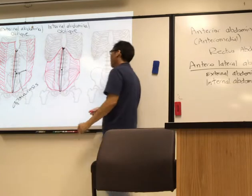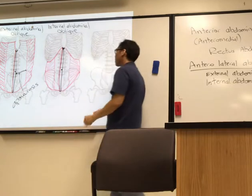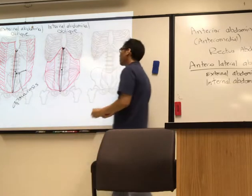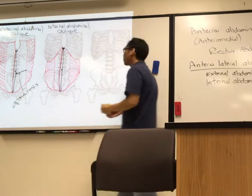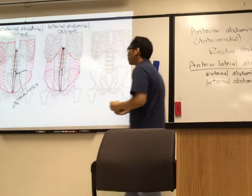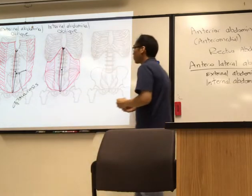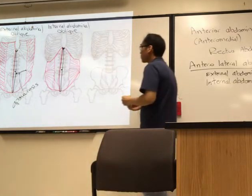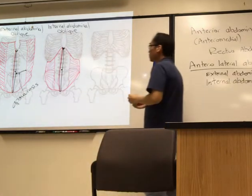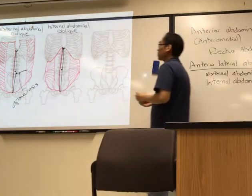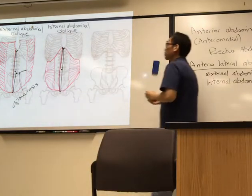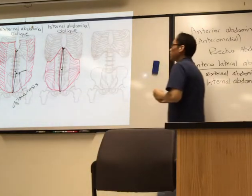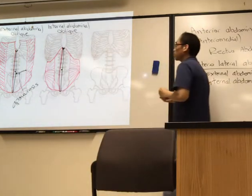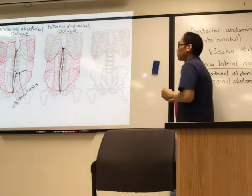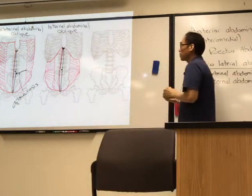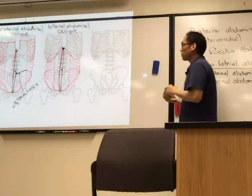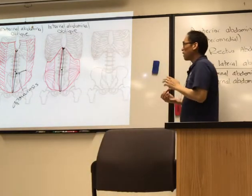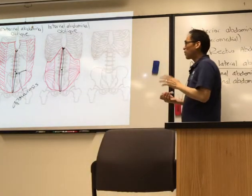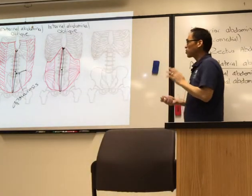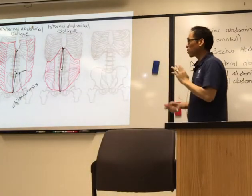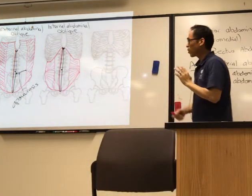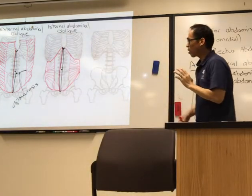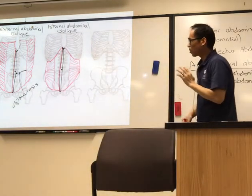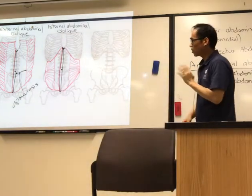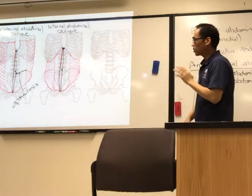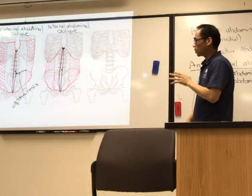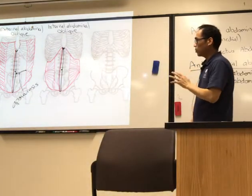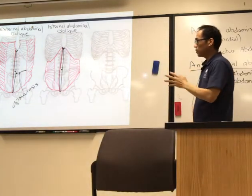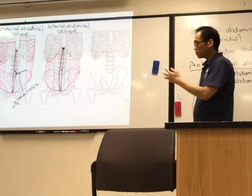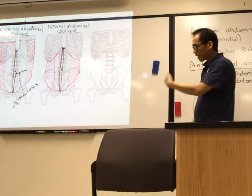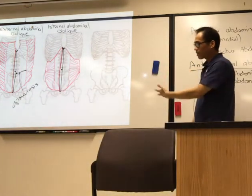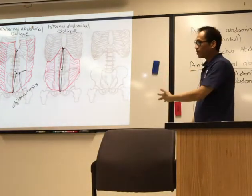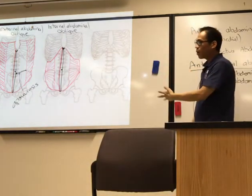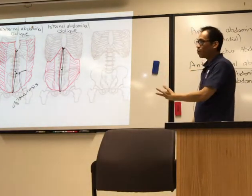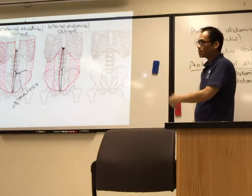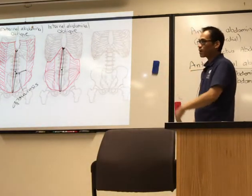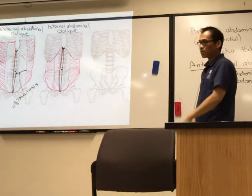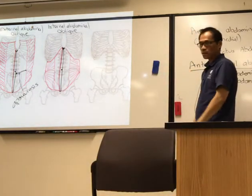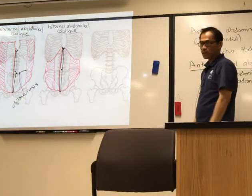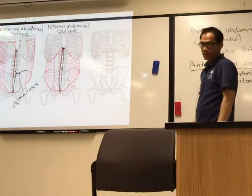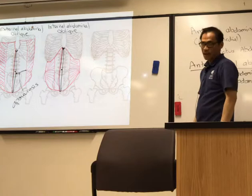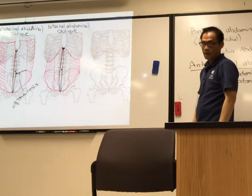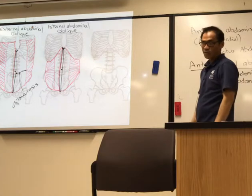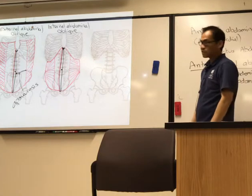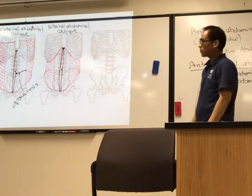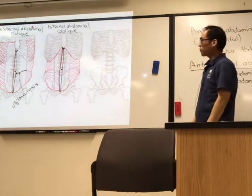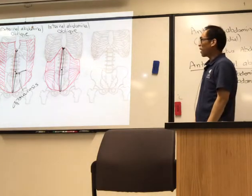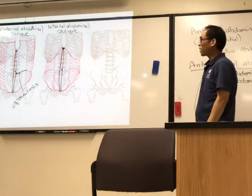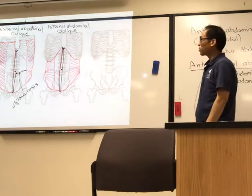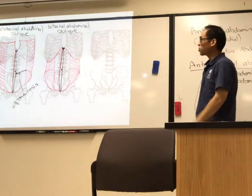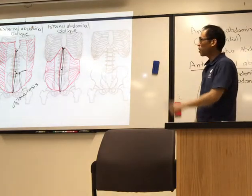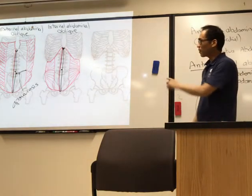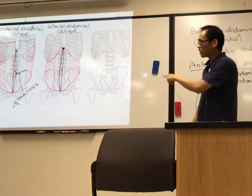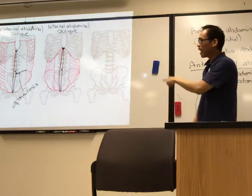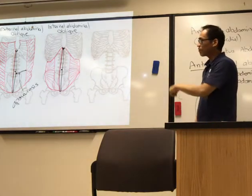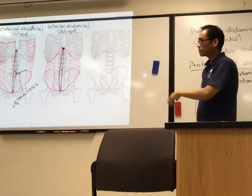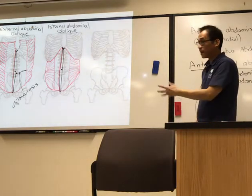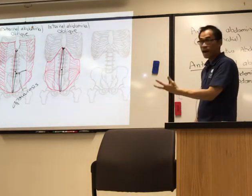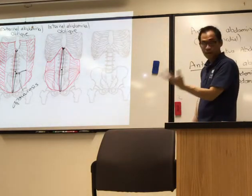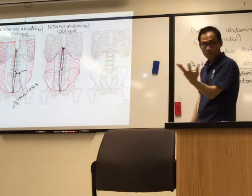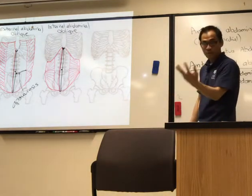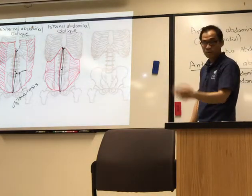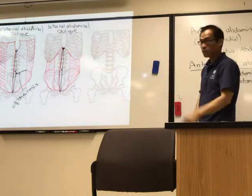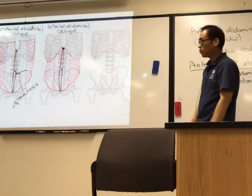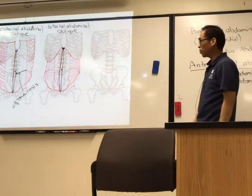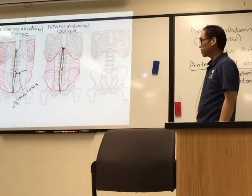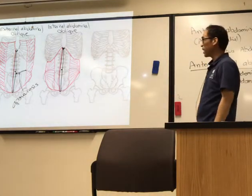Like that. The fibers are a good clue to kind of know what layer you're looking at. I always look for that. And I'll show you on the cadaver